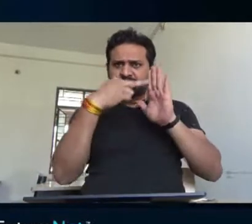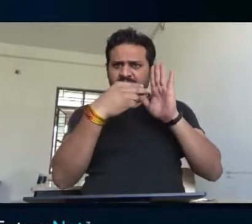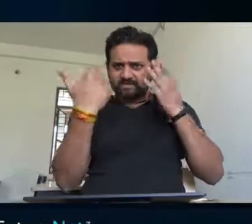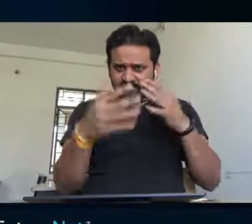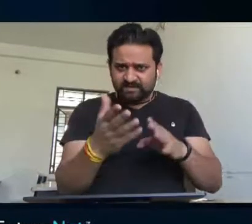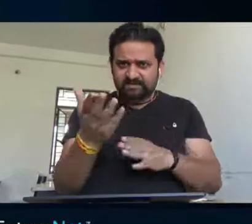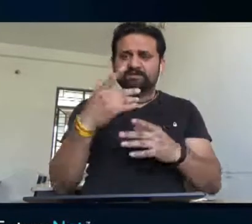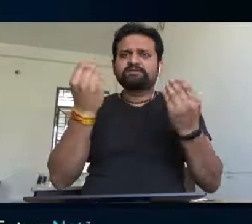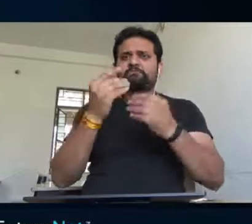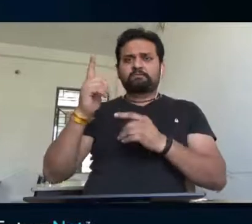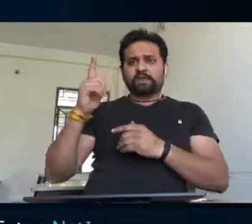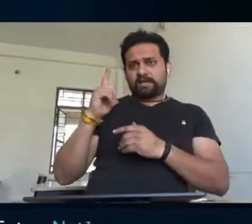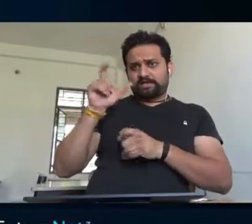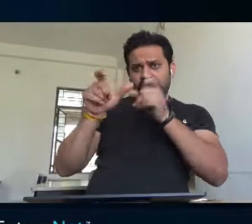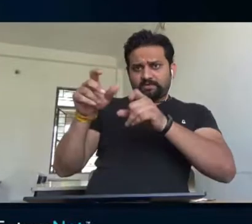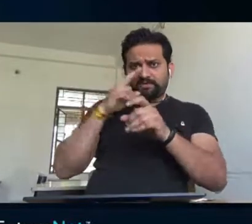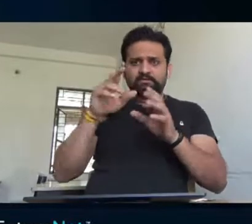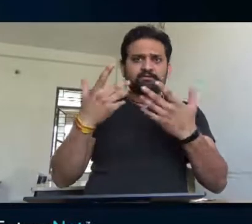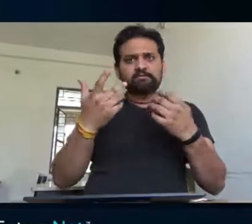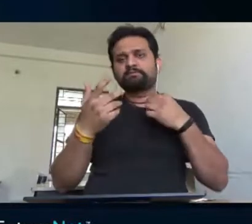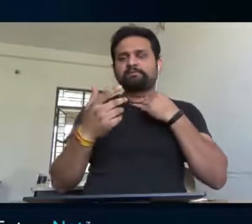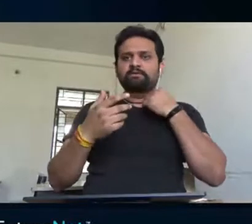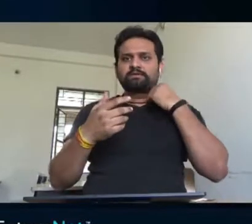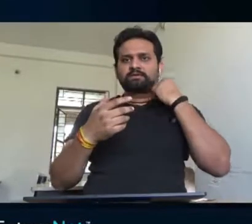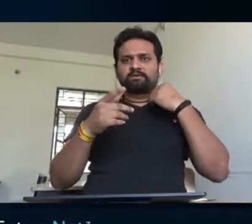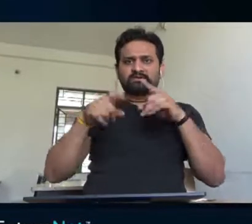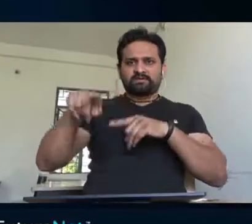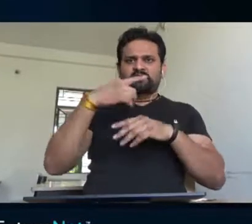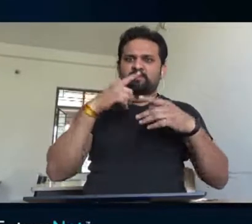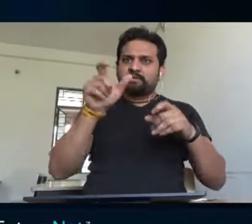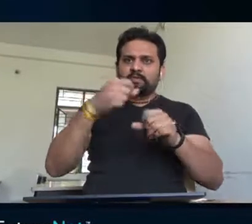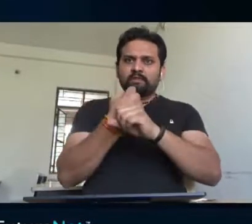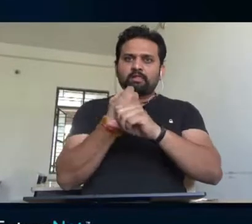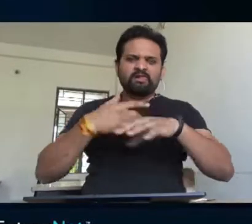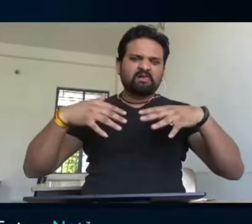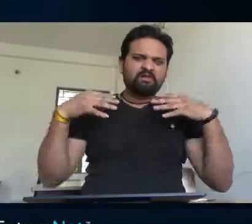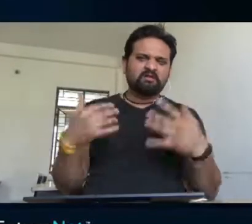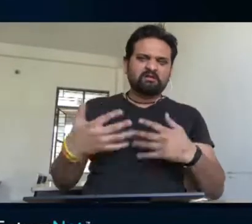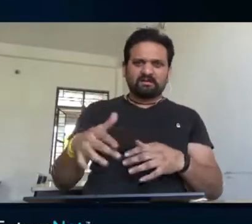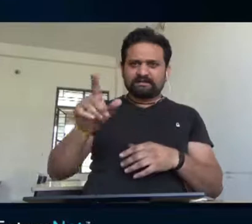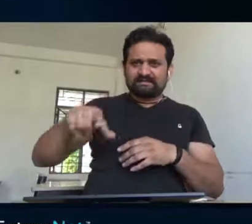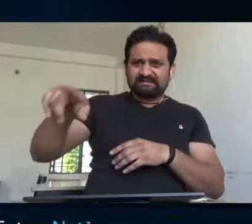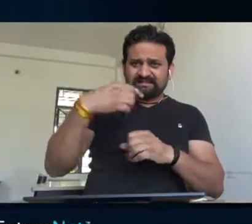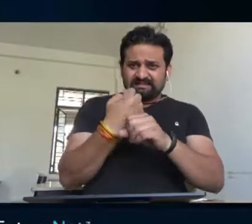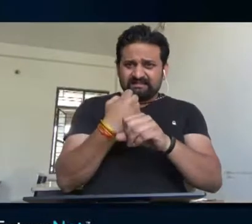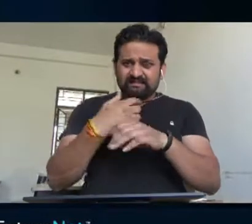some of our leaders, what kind of money they made. Oh my God, that is really amazing. And for Roman and me,